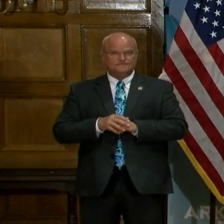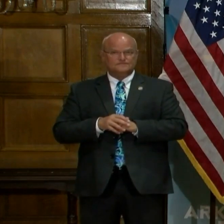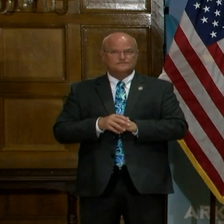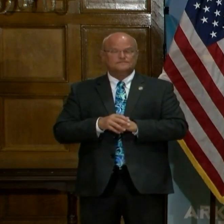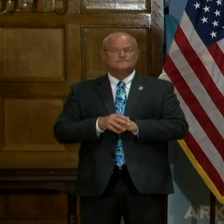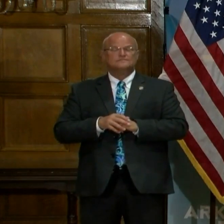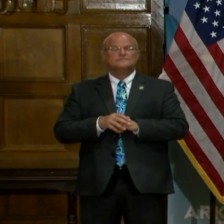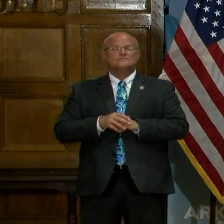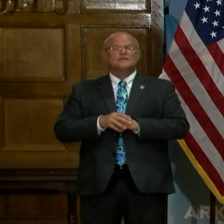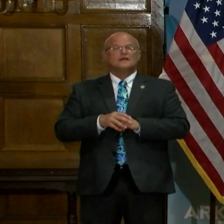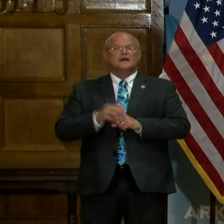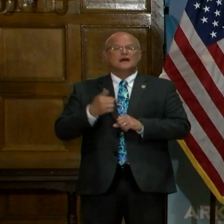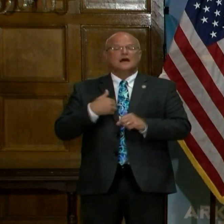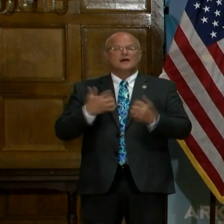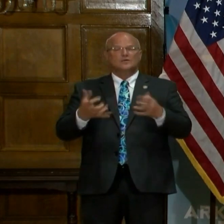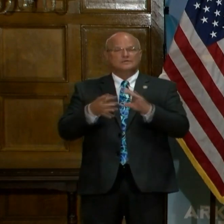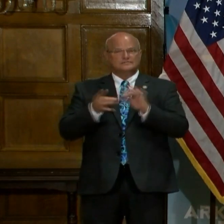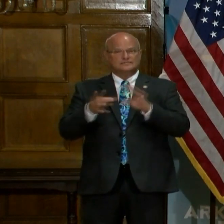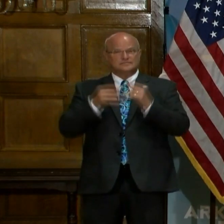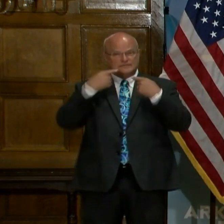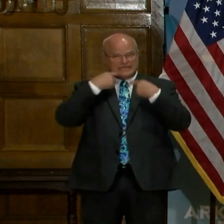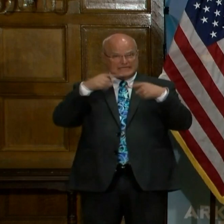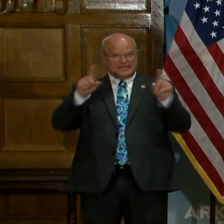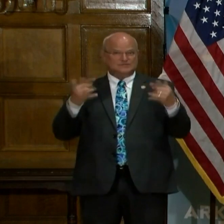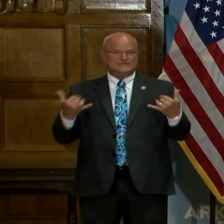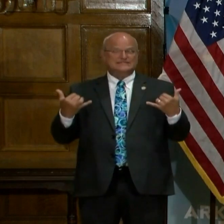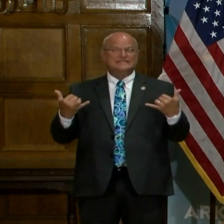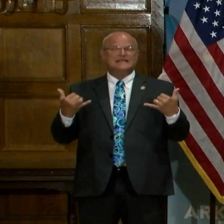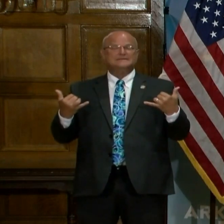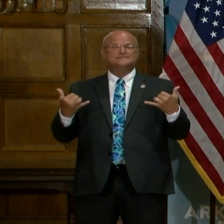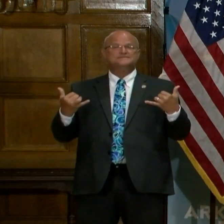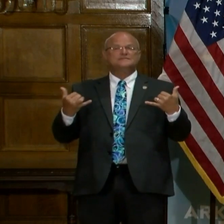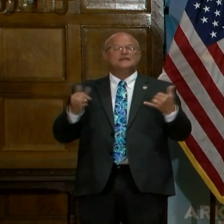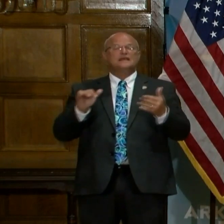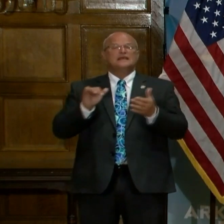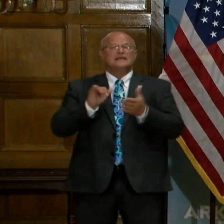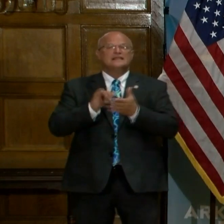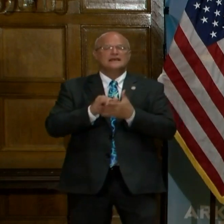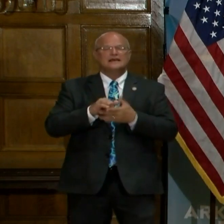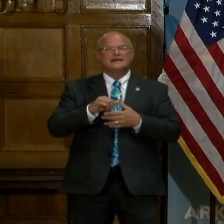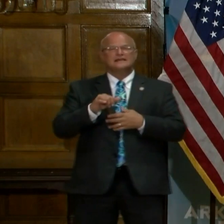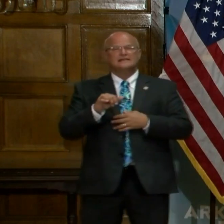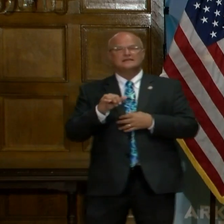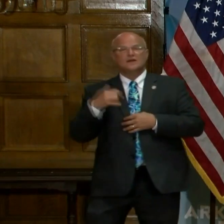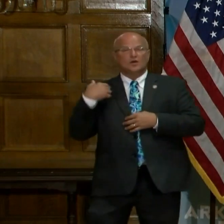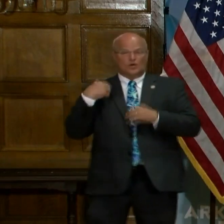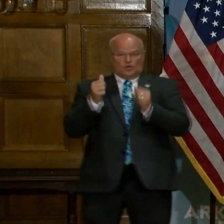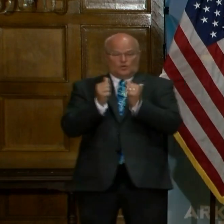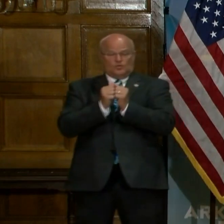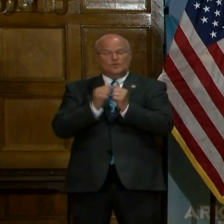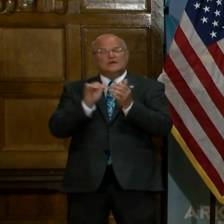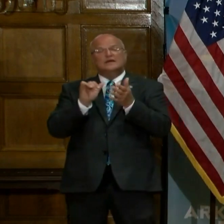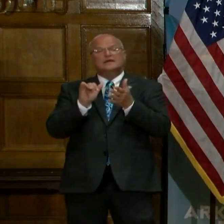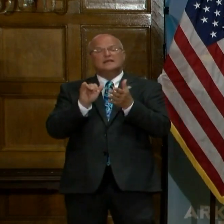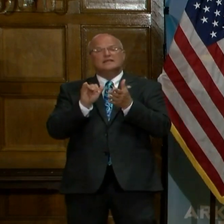And then finally, I want to make one announcement today, and that is that with